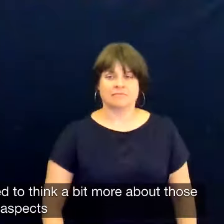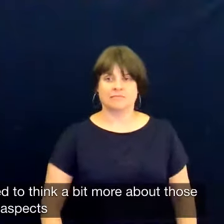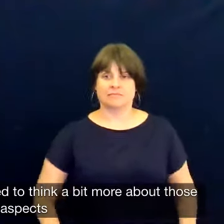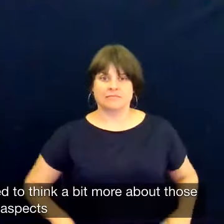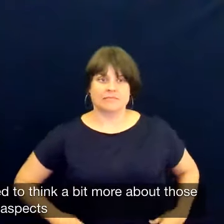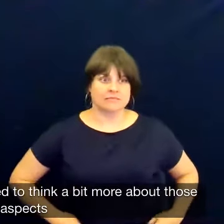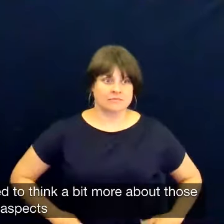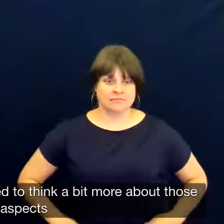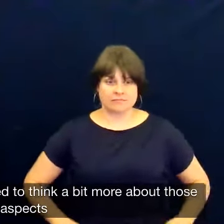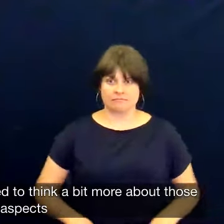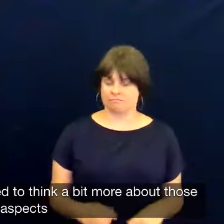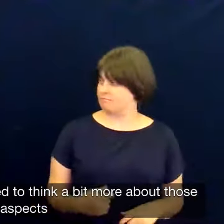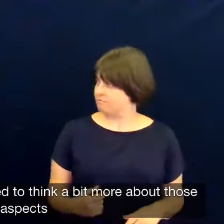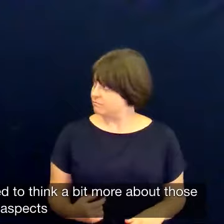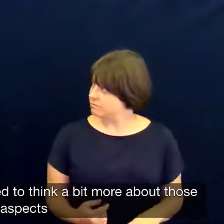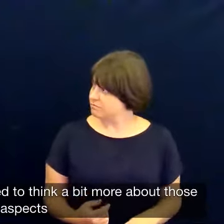Shall I talk about matching?